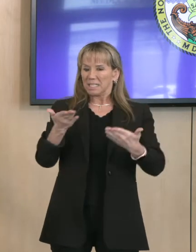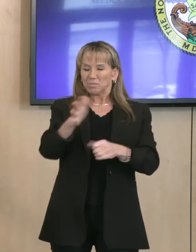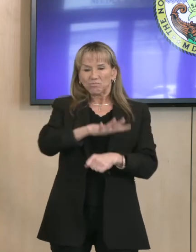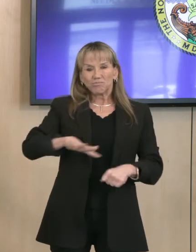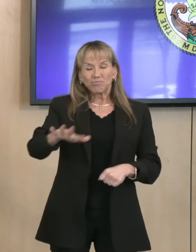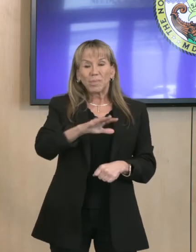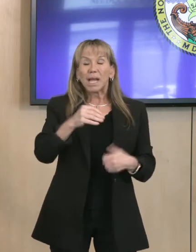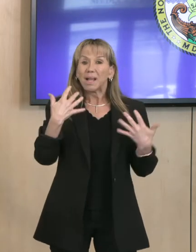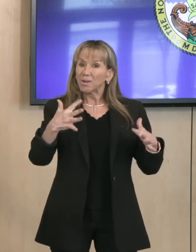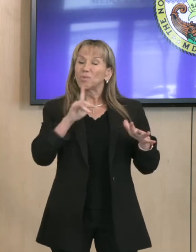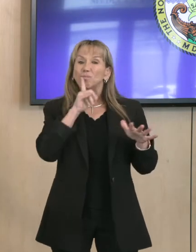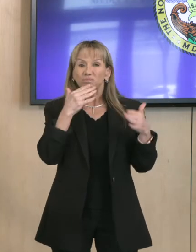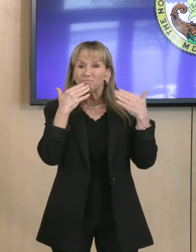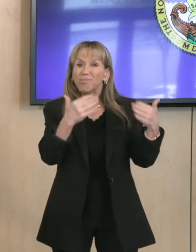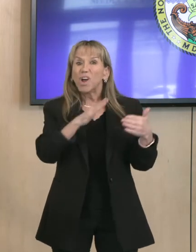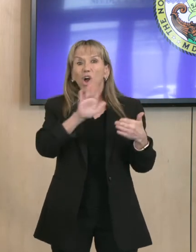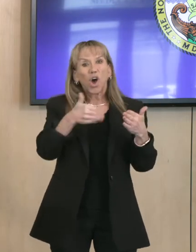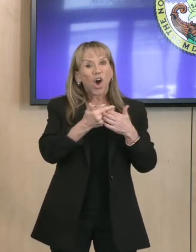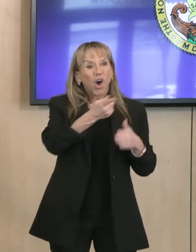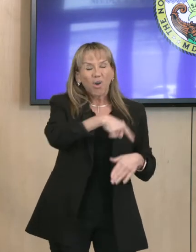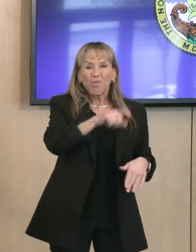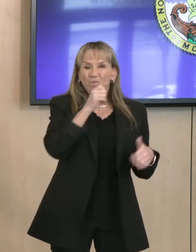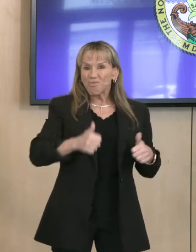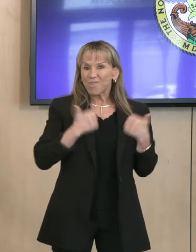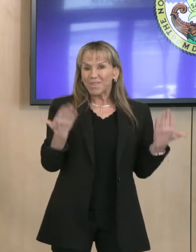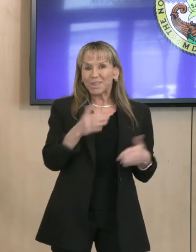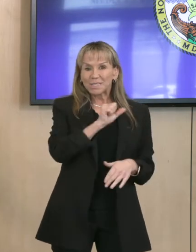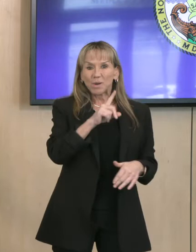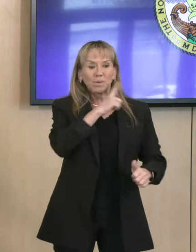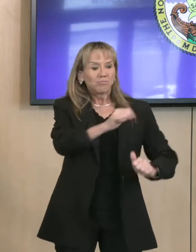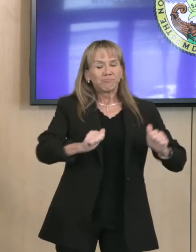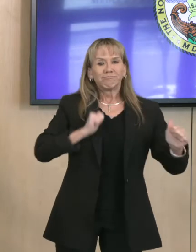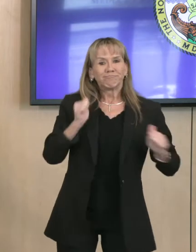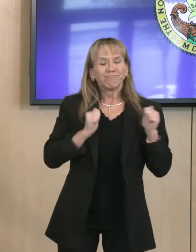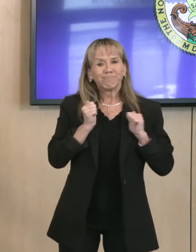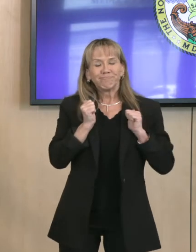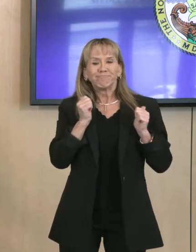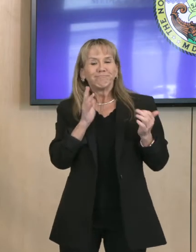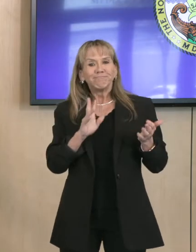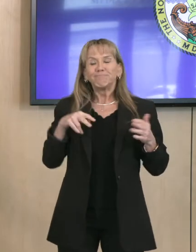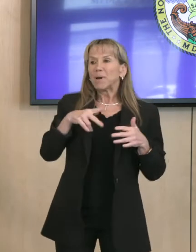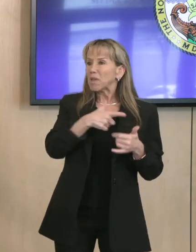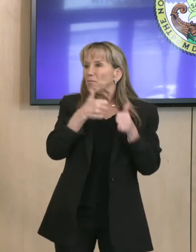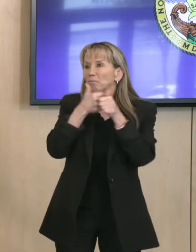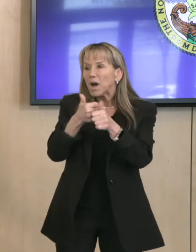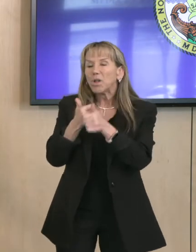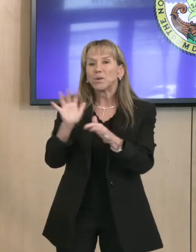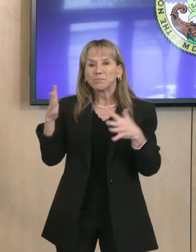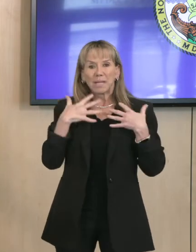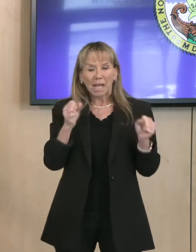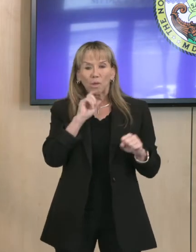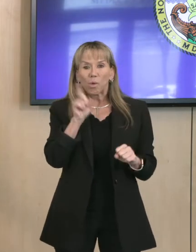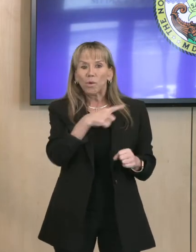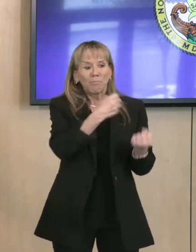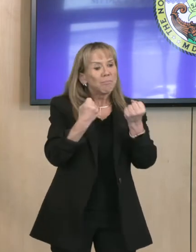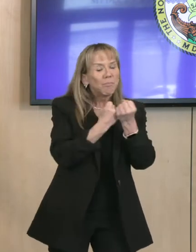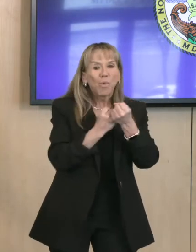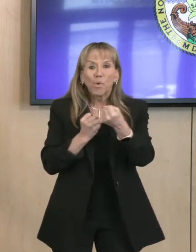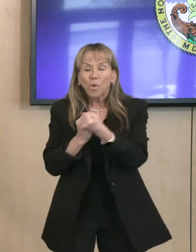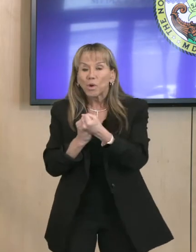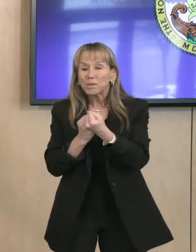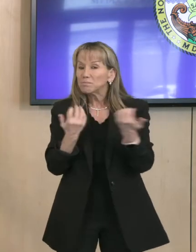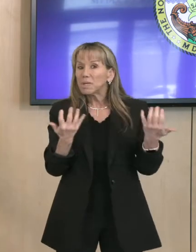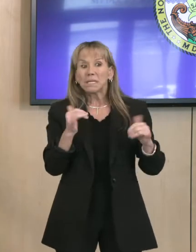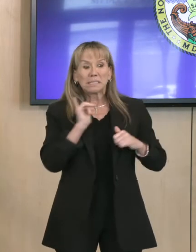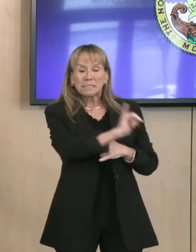the San Diegans that are stepping up to do their part by adhering to the public health orders, by supporting one another, by